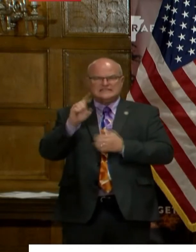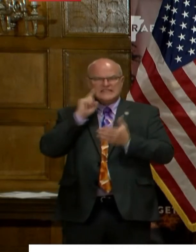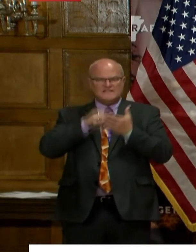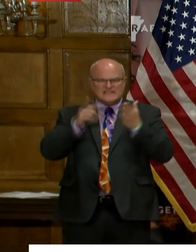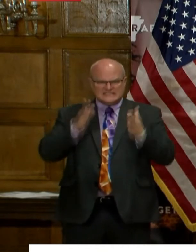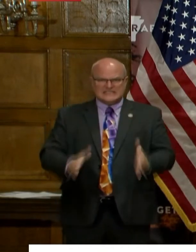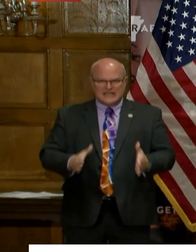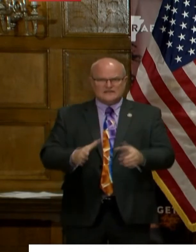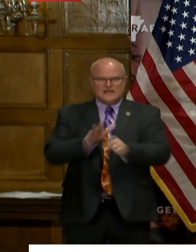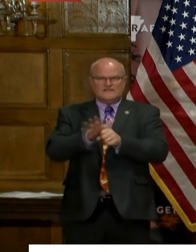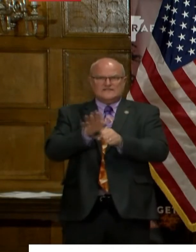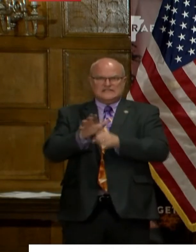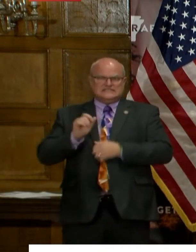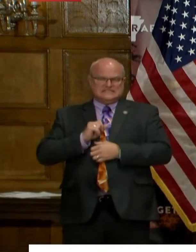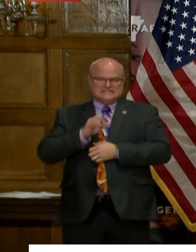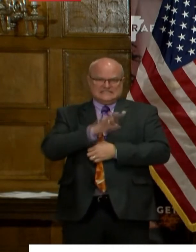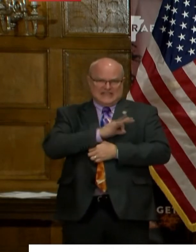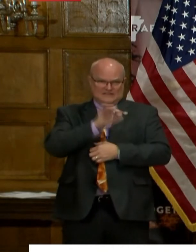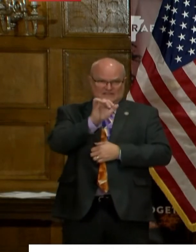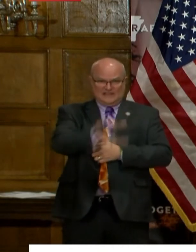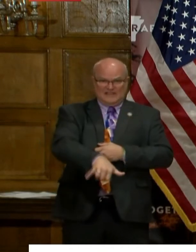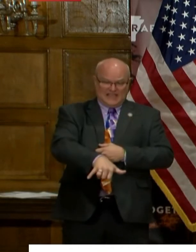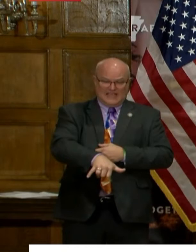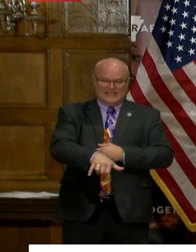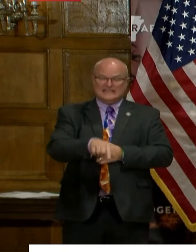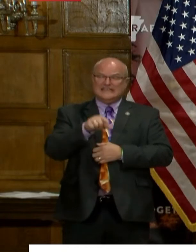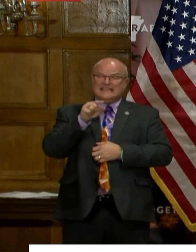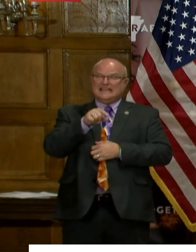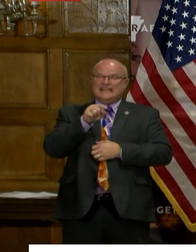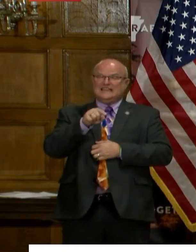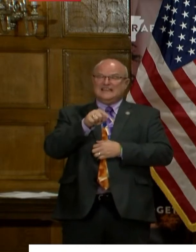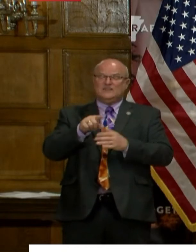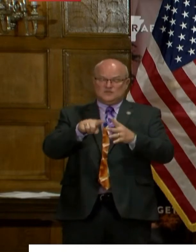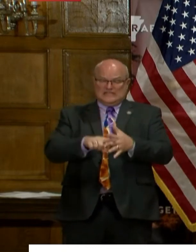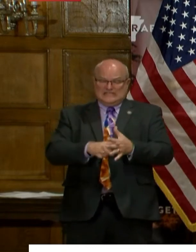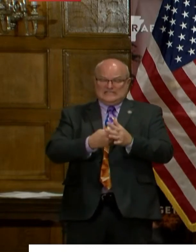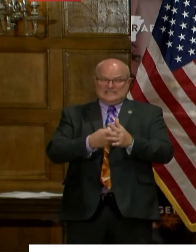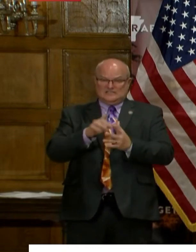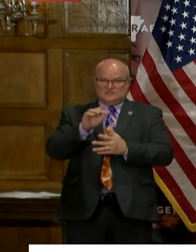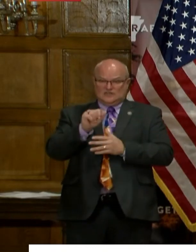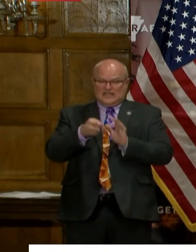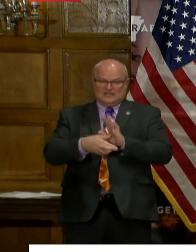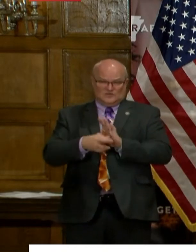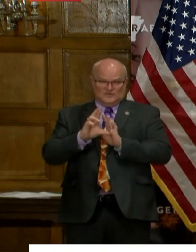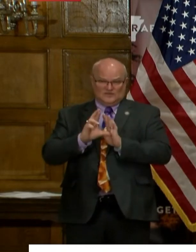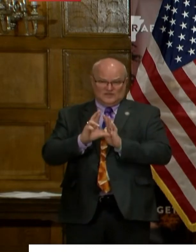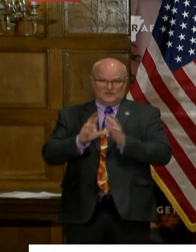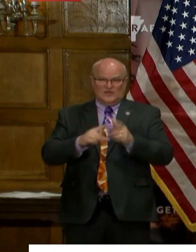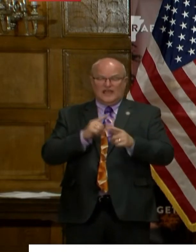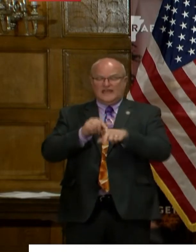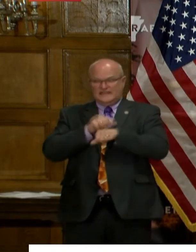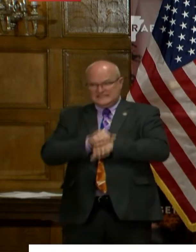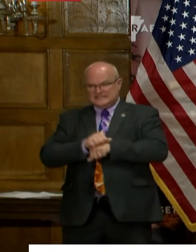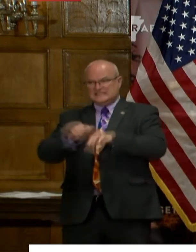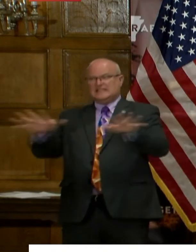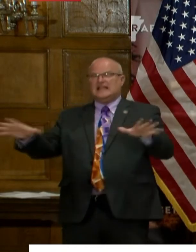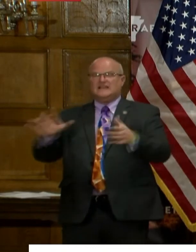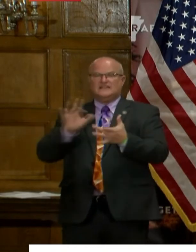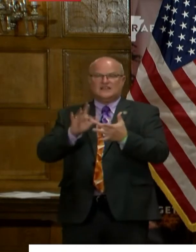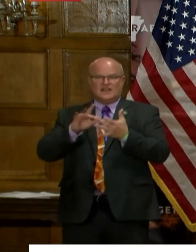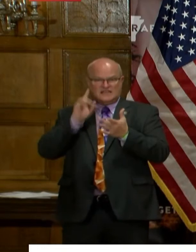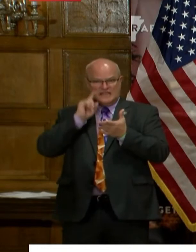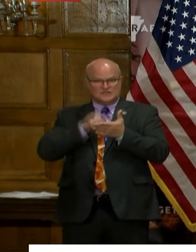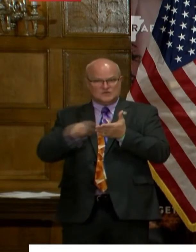investigators and having sufficient staff for that. They're the ones that do the initial case review and then send it out to contact